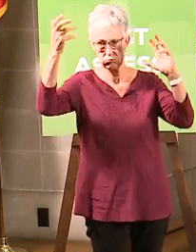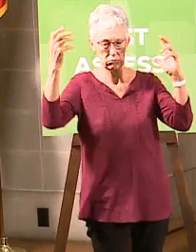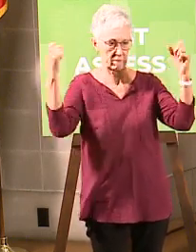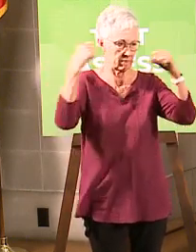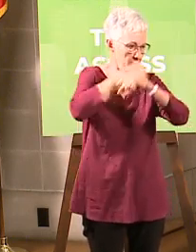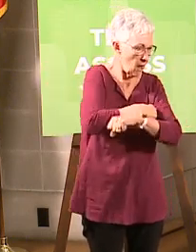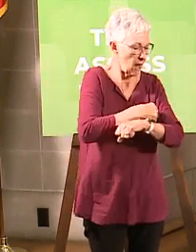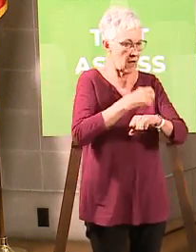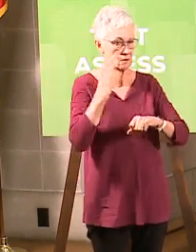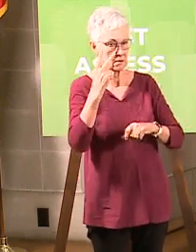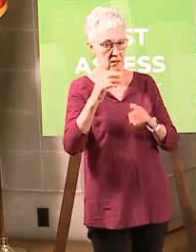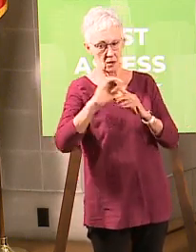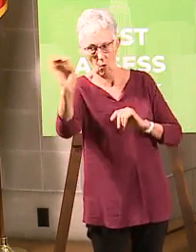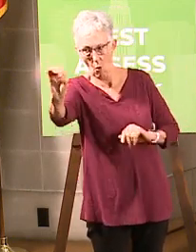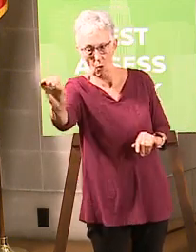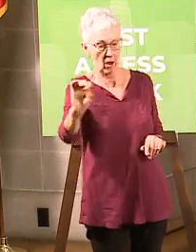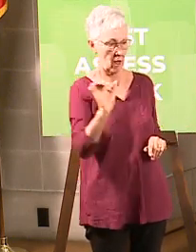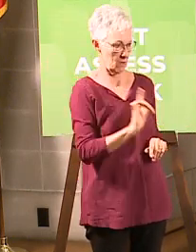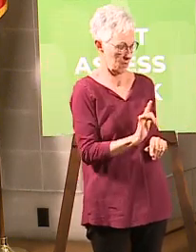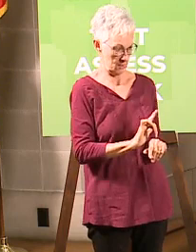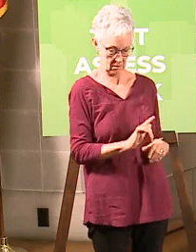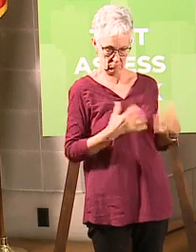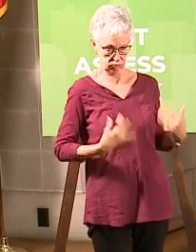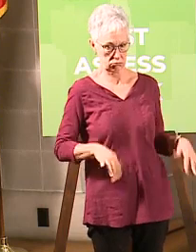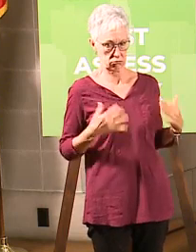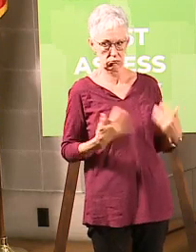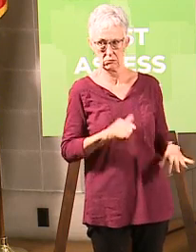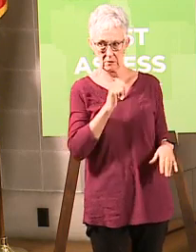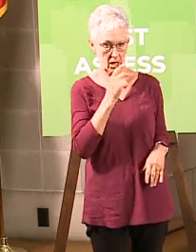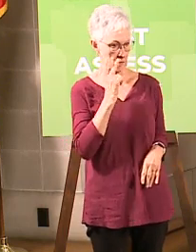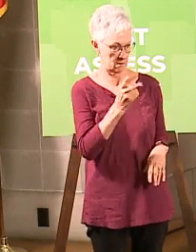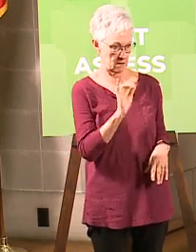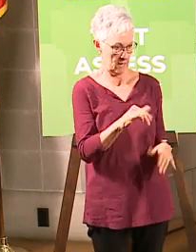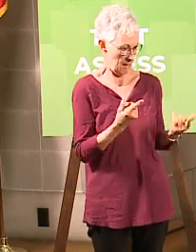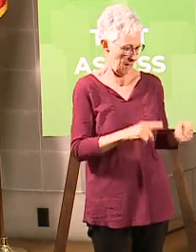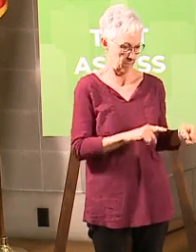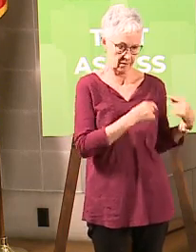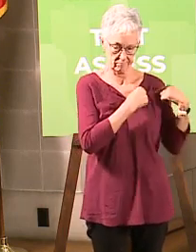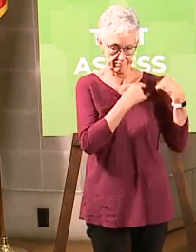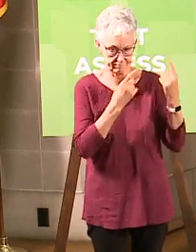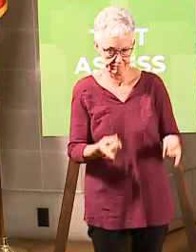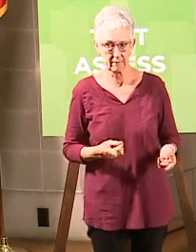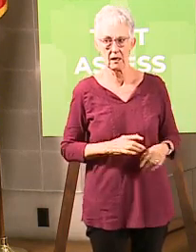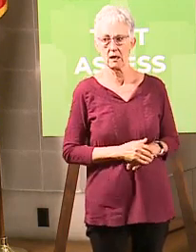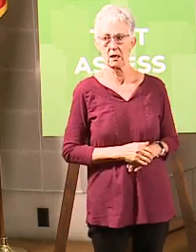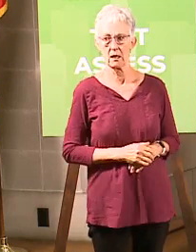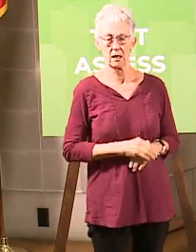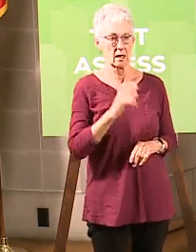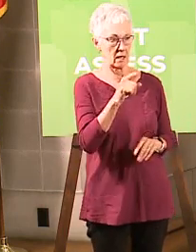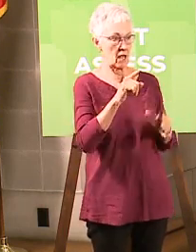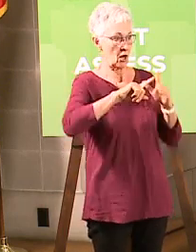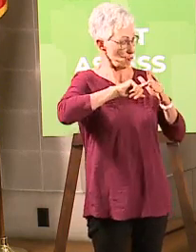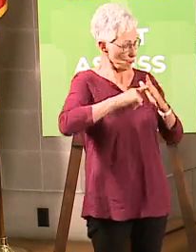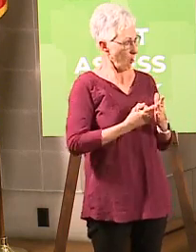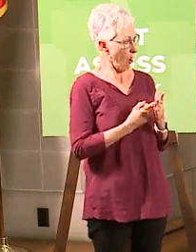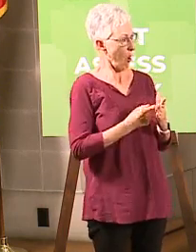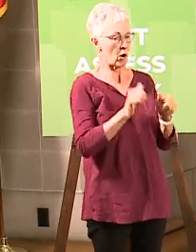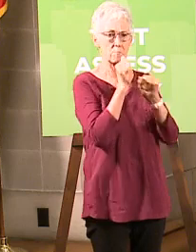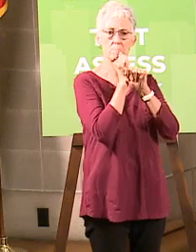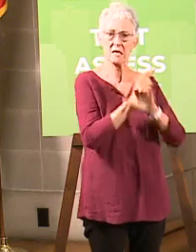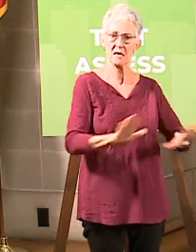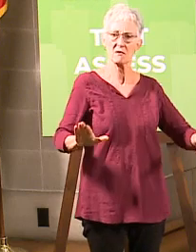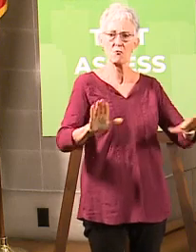memory. What has started out as peaceful protests has been hijacked by